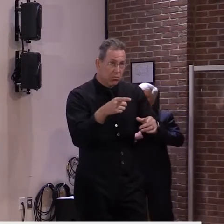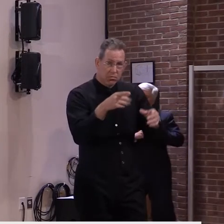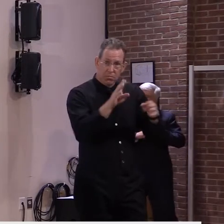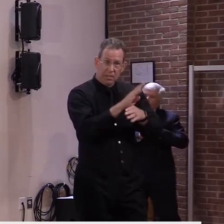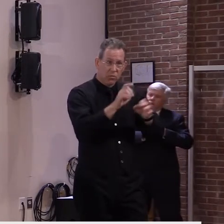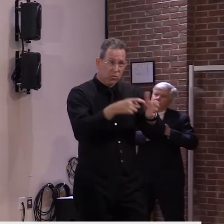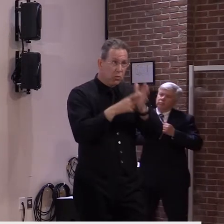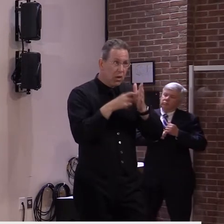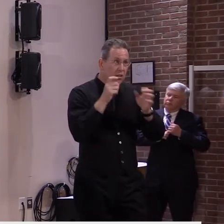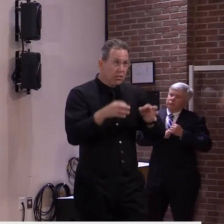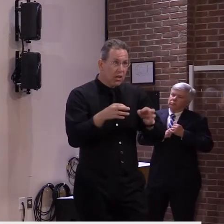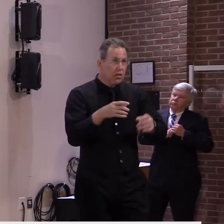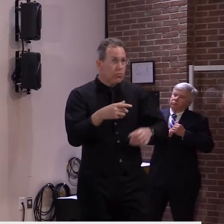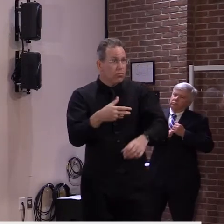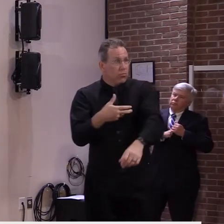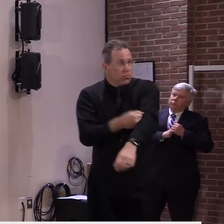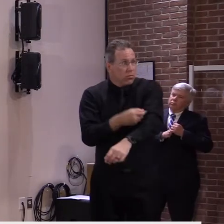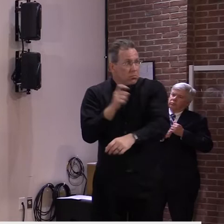legally,